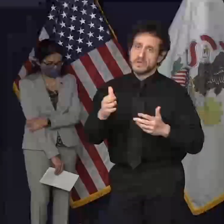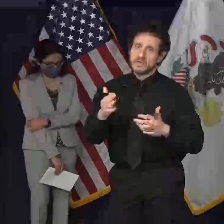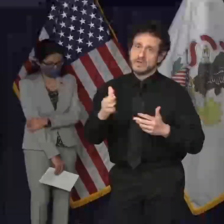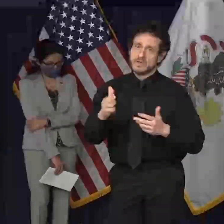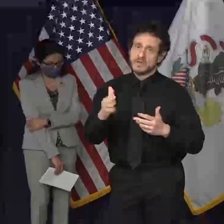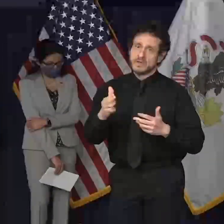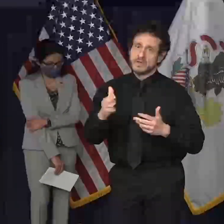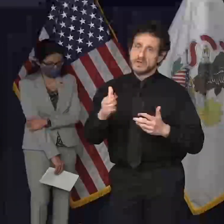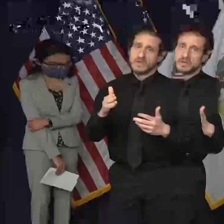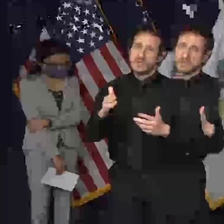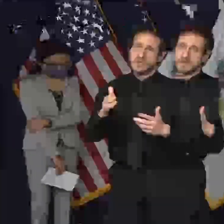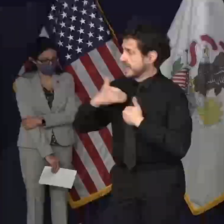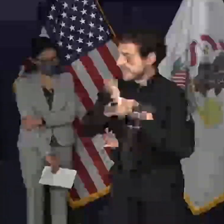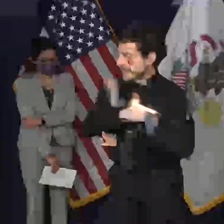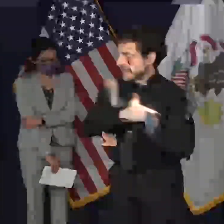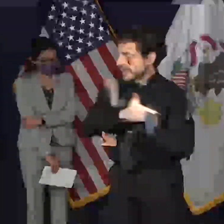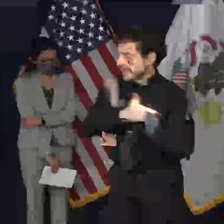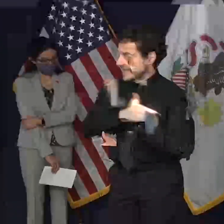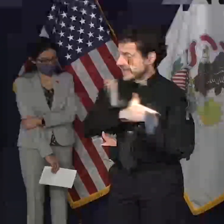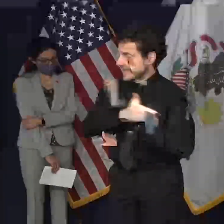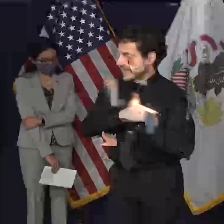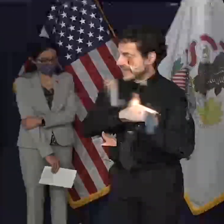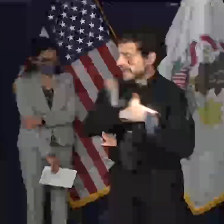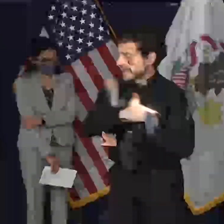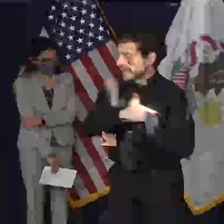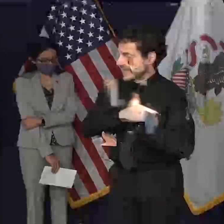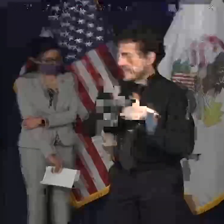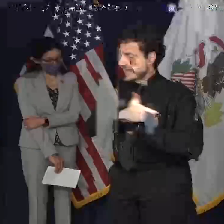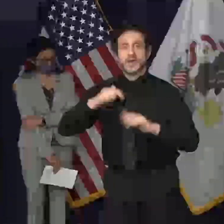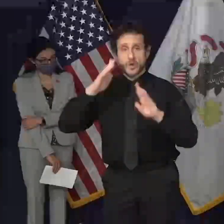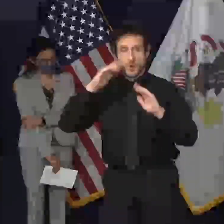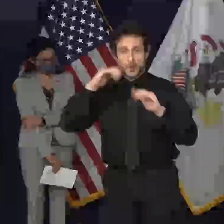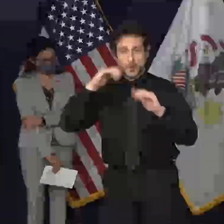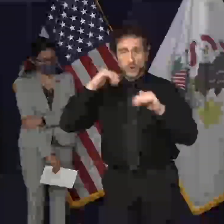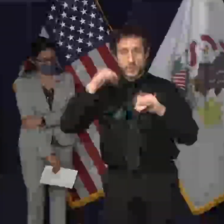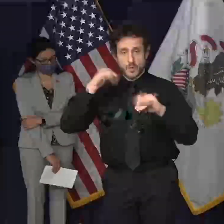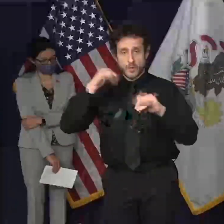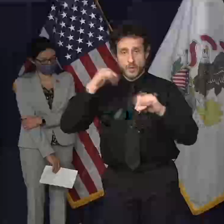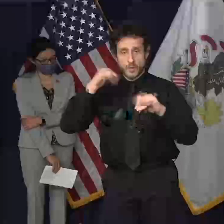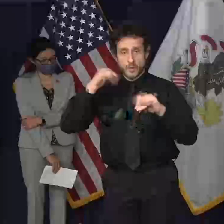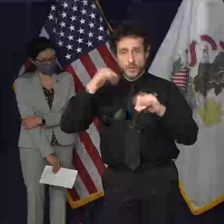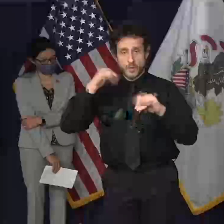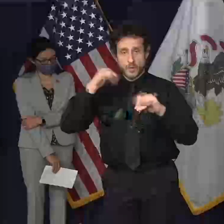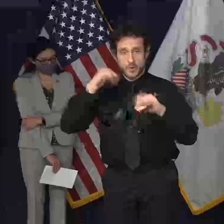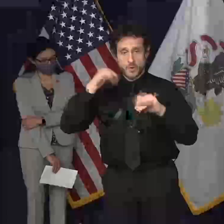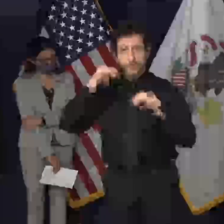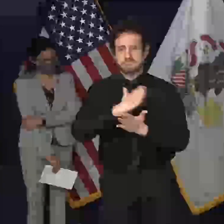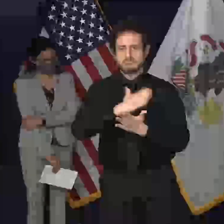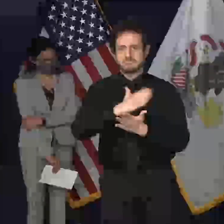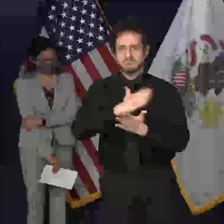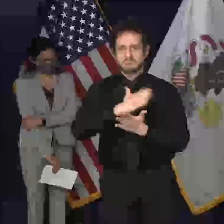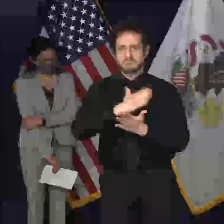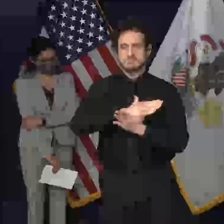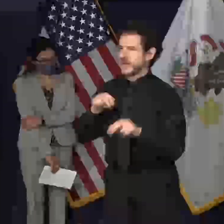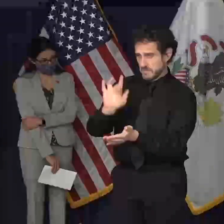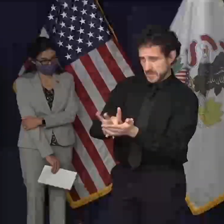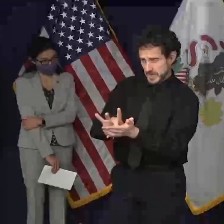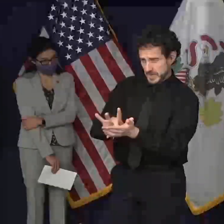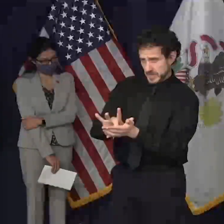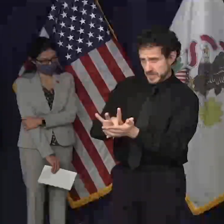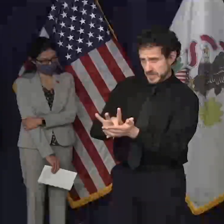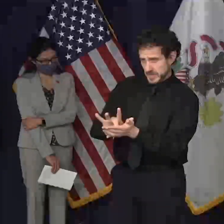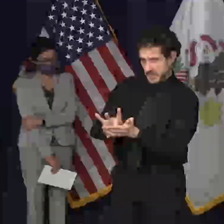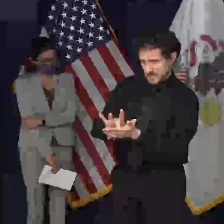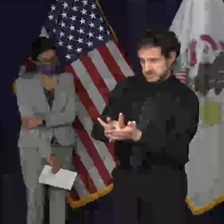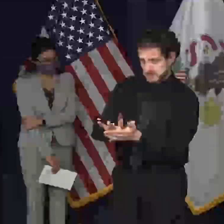situation as soon as possible. And I'm, you know, watching very carefully to see if there's a treatment or a vaccine that will come